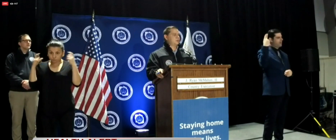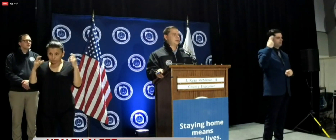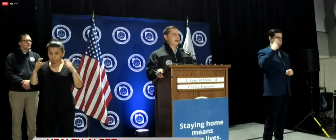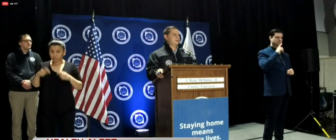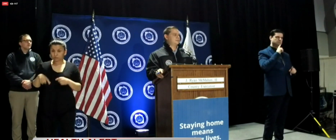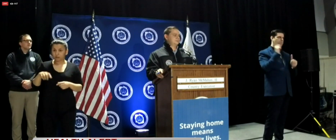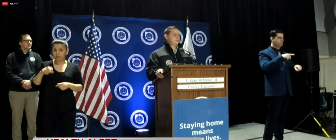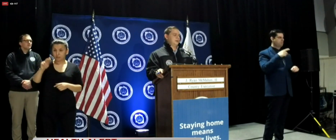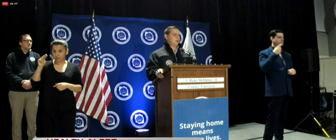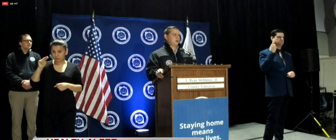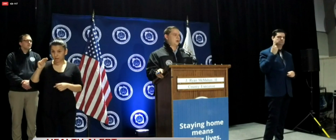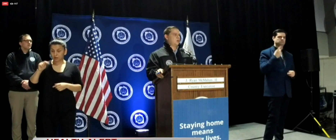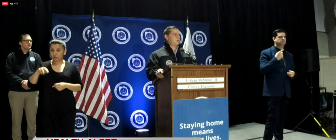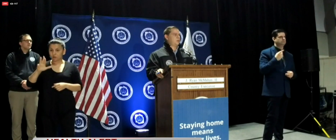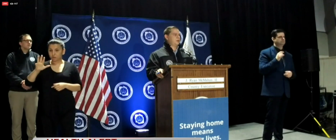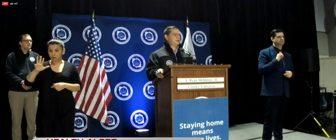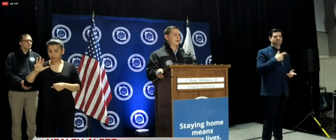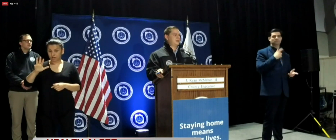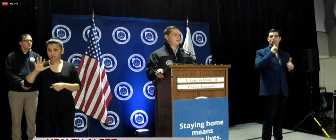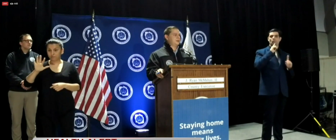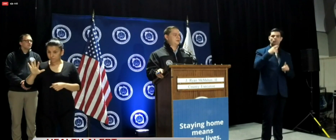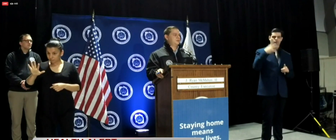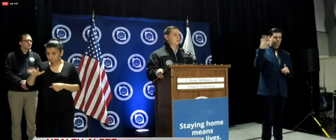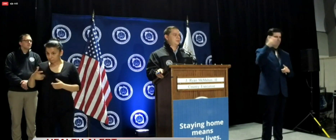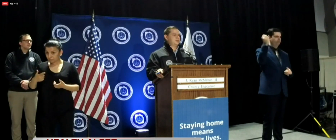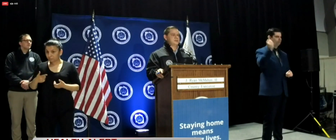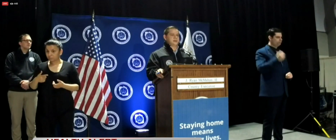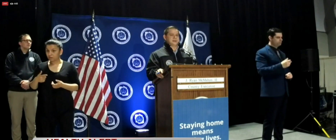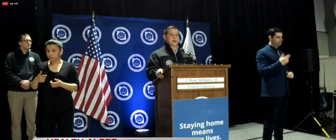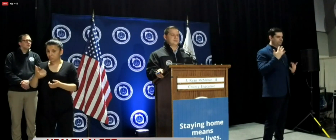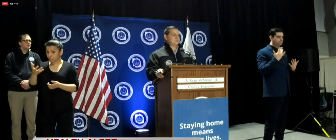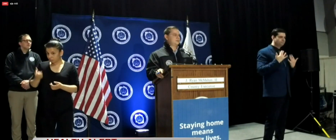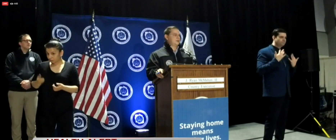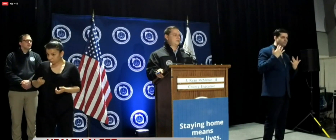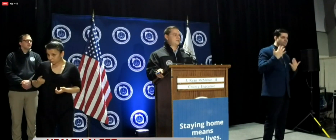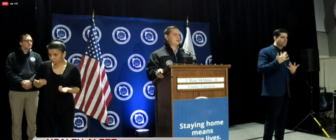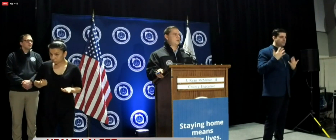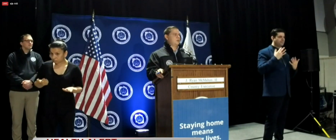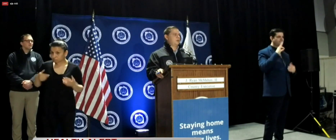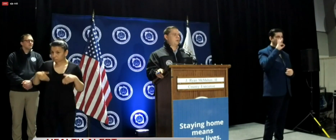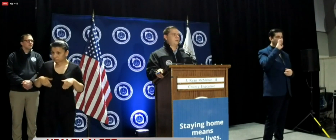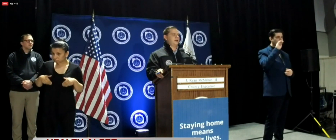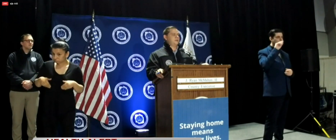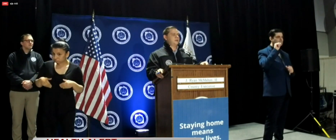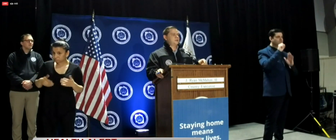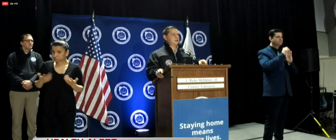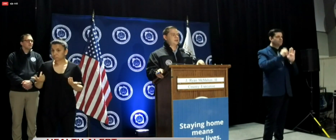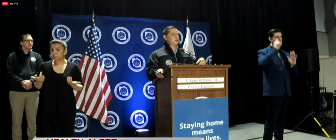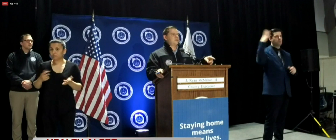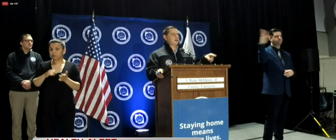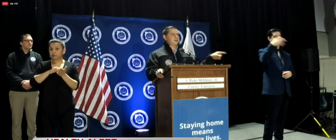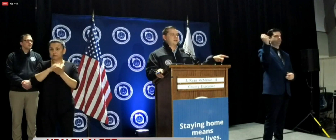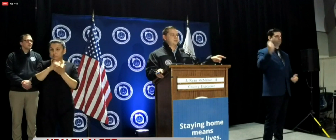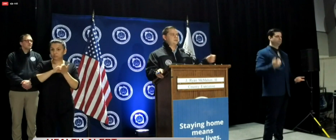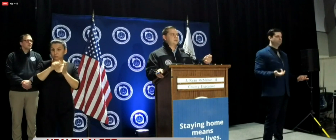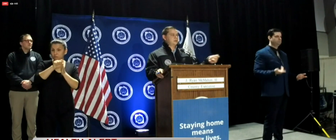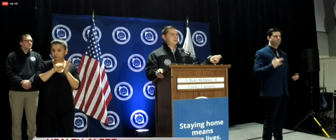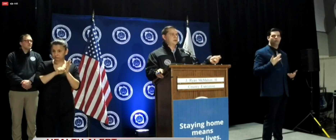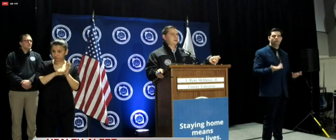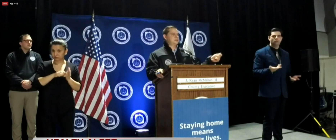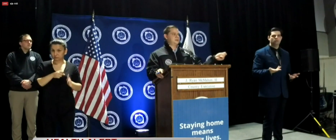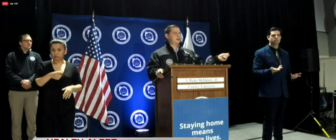maybe we had one order at one point that either FEMA or the state got in front of us. I know at one point we were trying to get more ventilators,